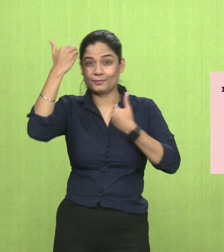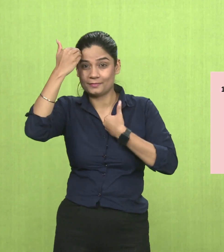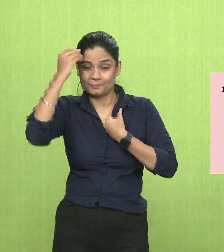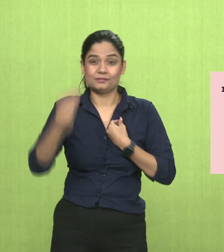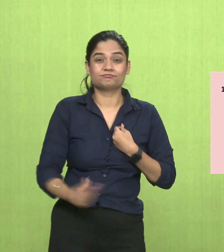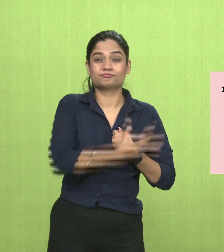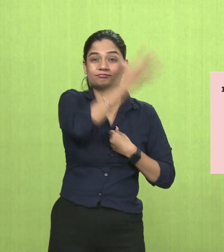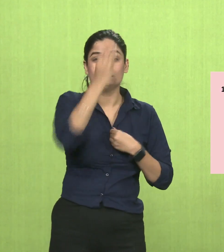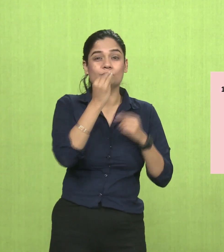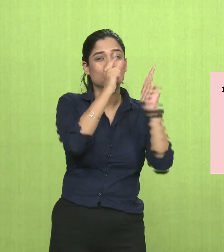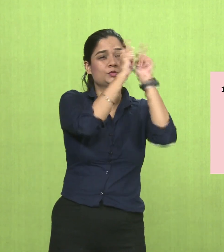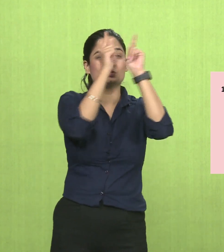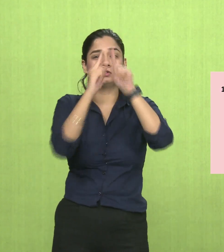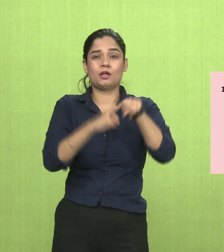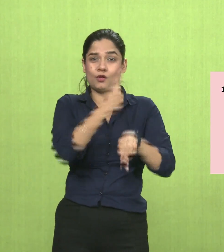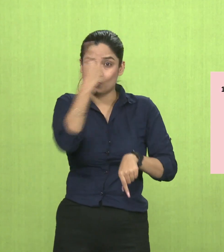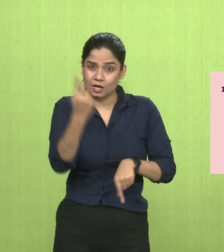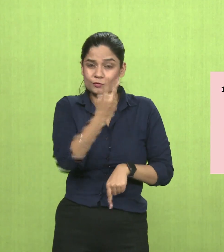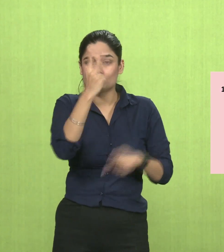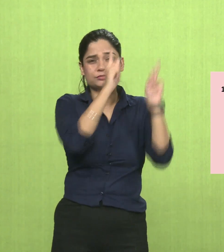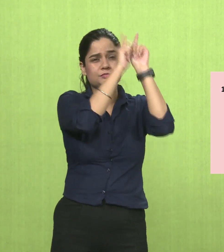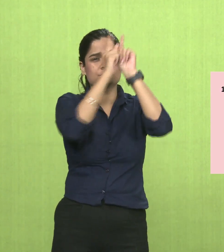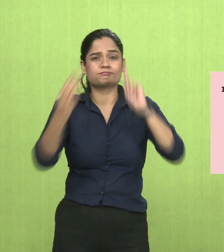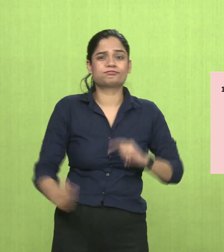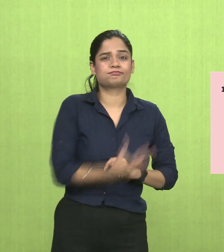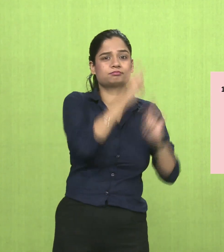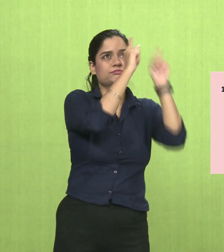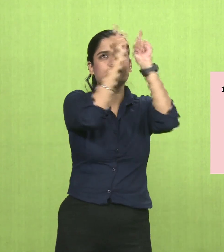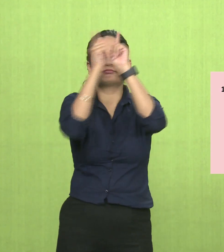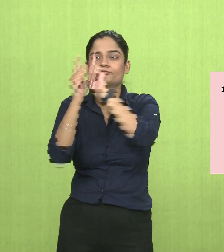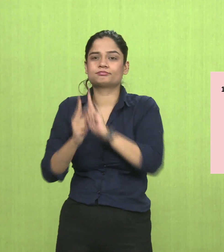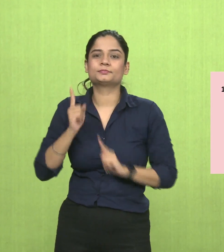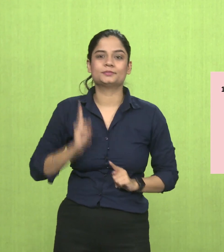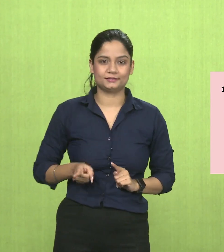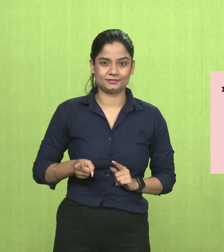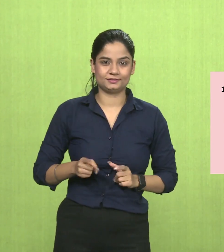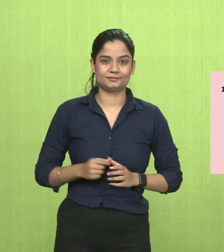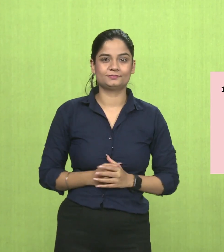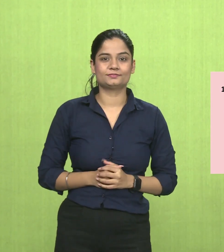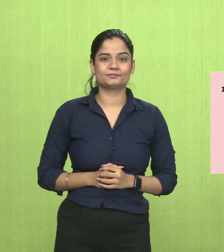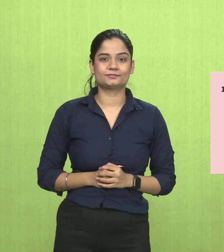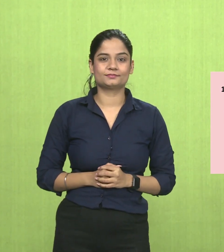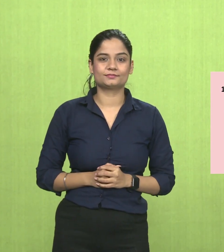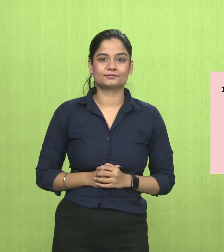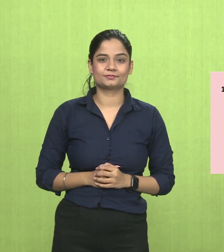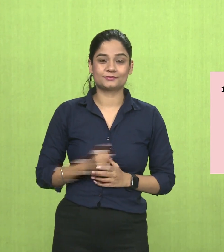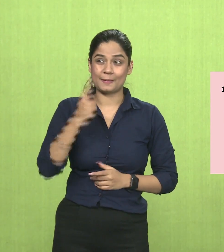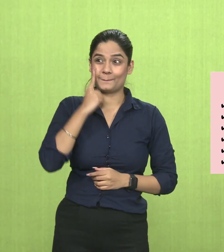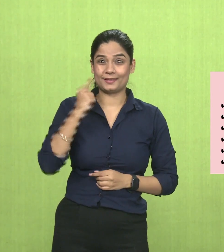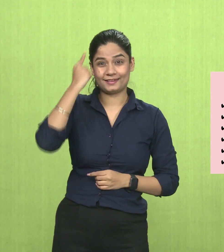Intervals: when you have jaundice, 1 to 2 hour intervals of food. You should take meals after 1 to 2 hours interval.